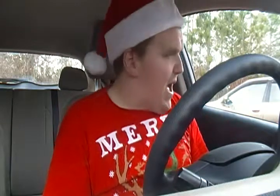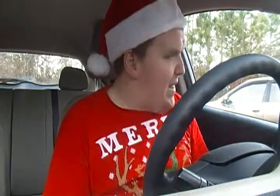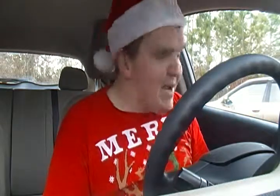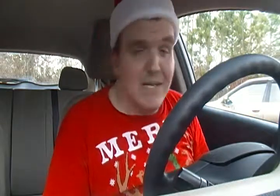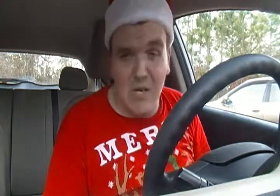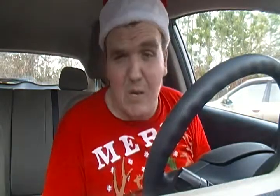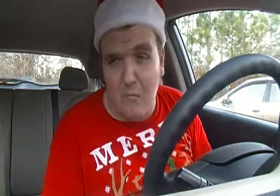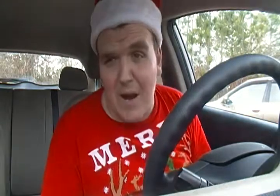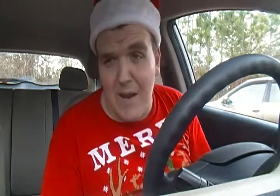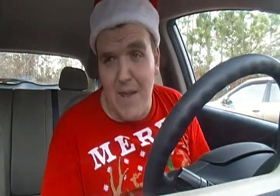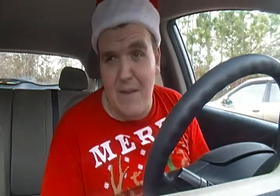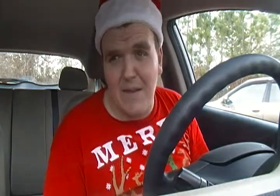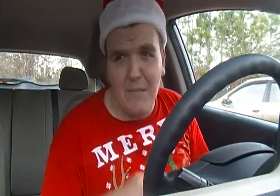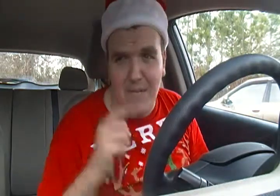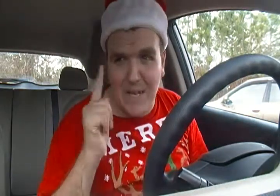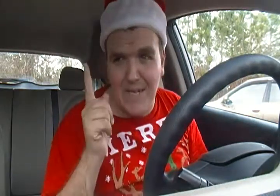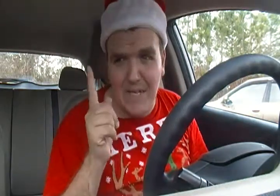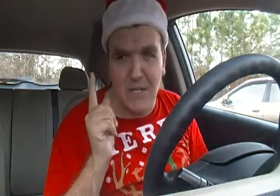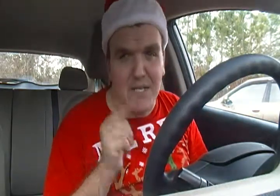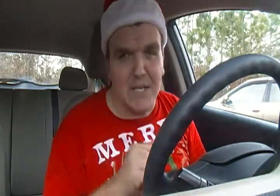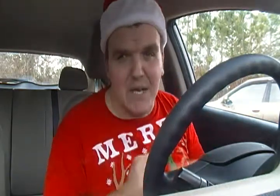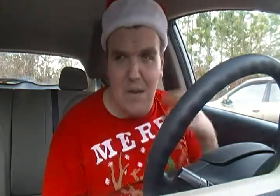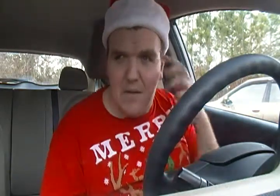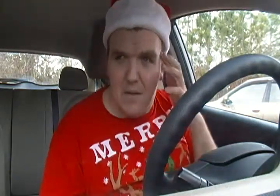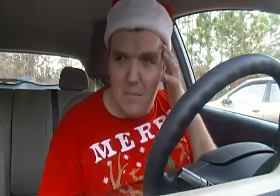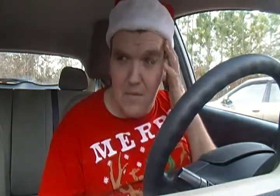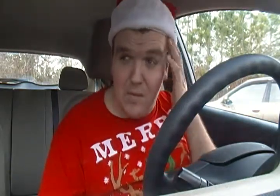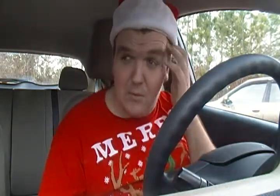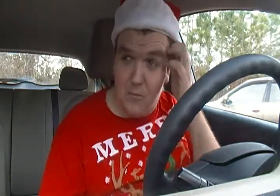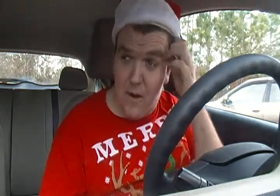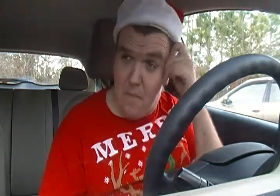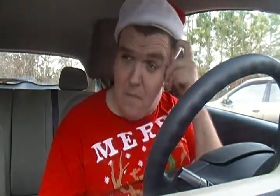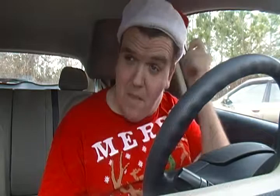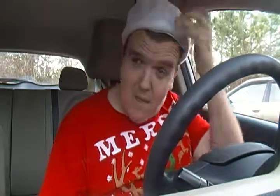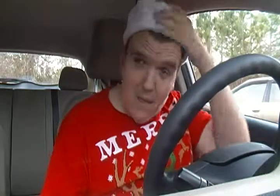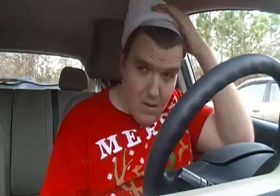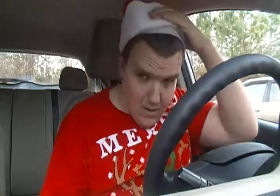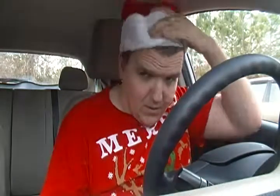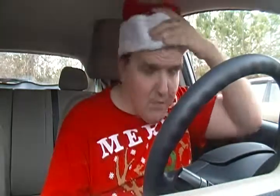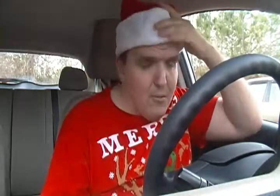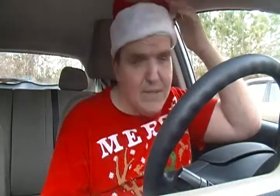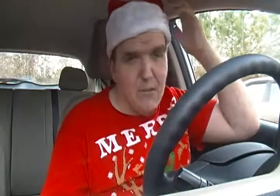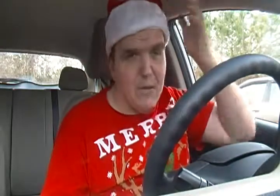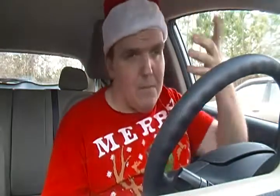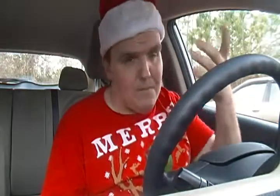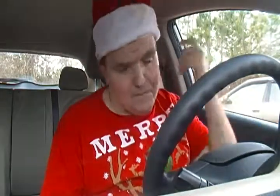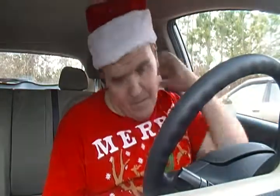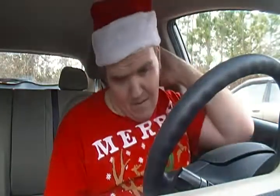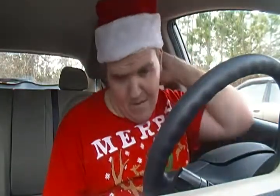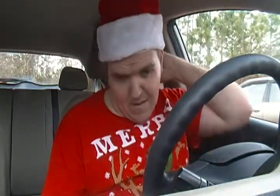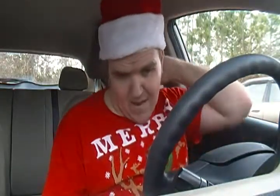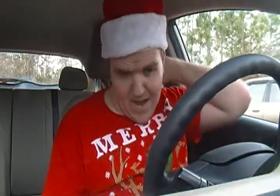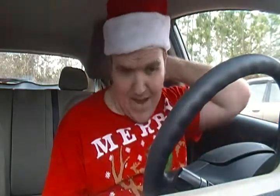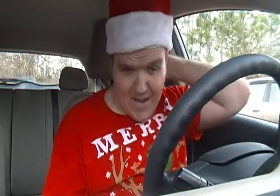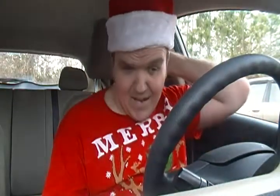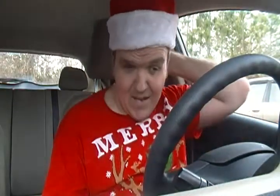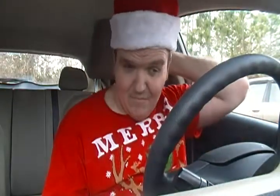i think it served him right that that was a classic justice but serves him right so the movie's going on and